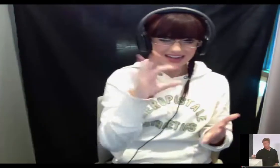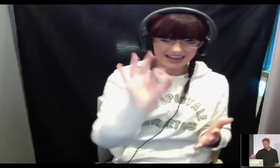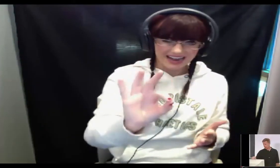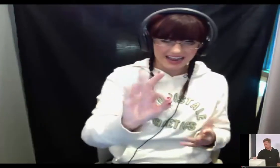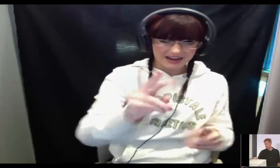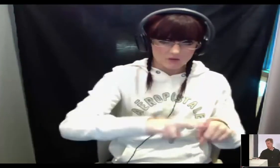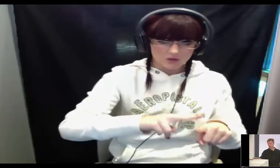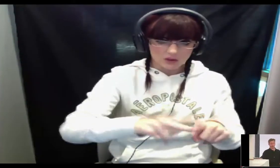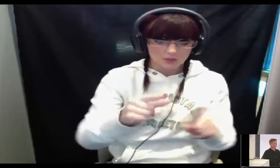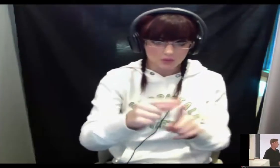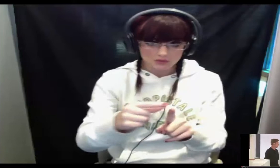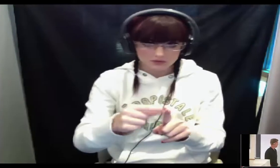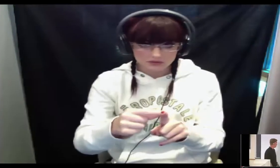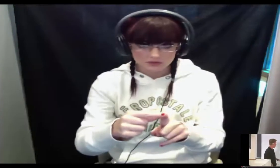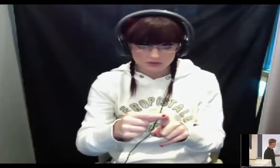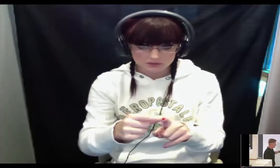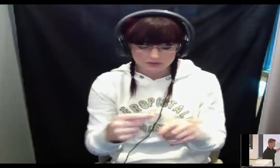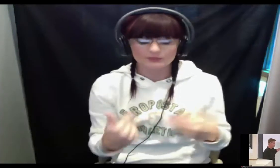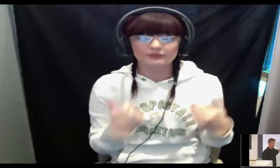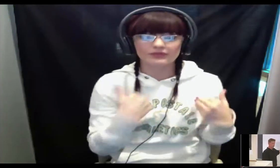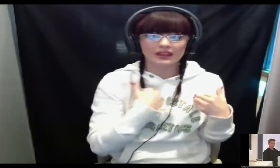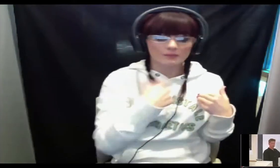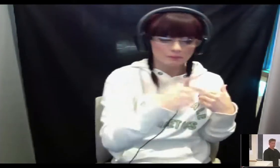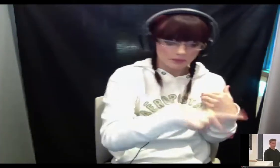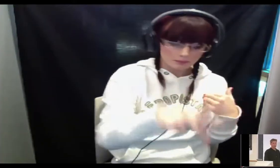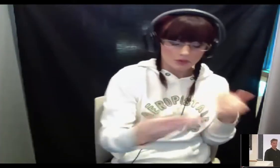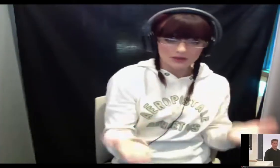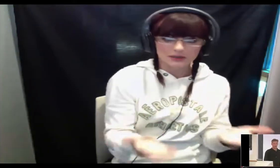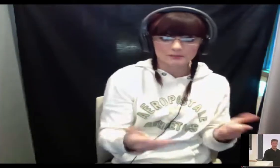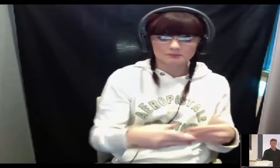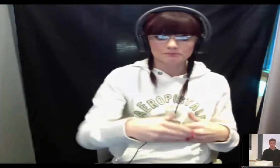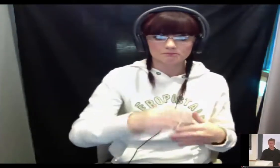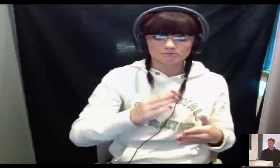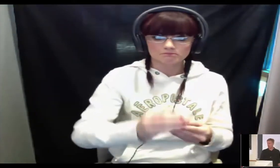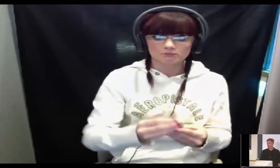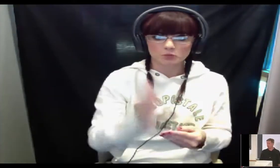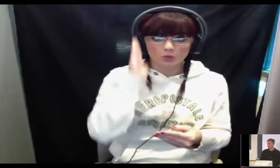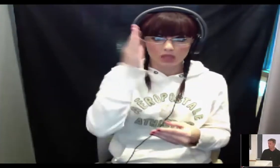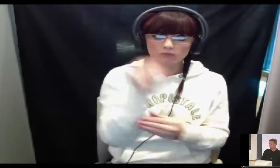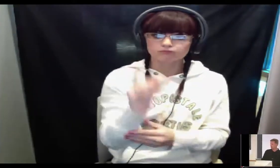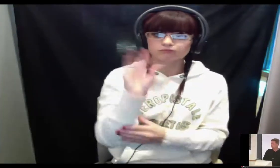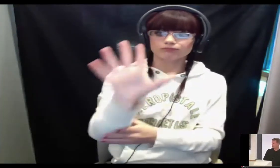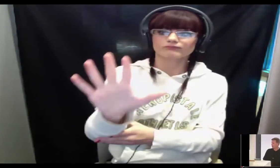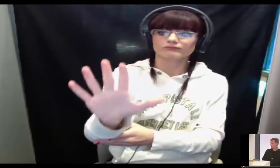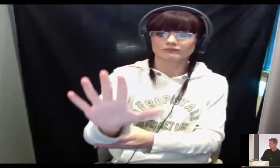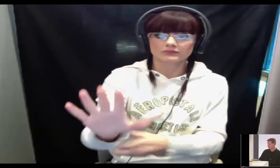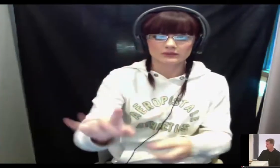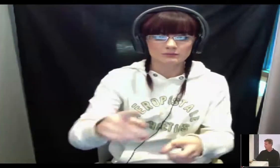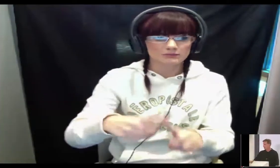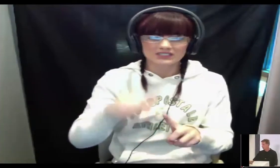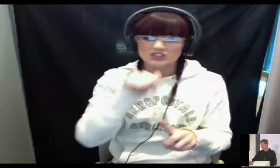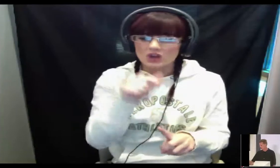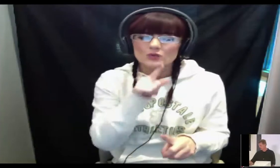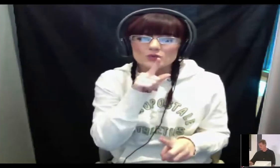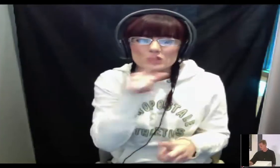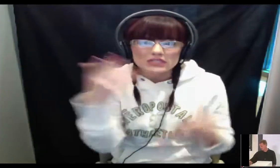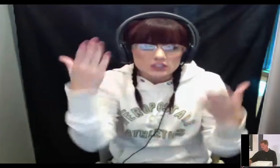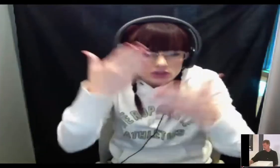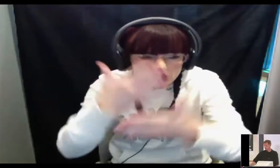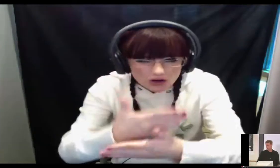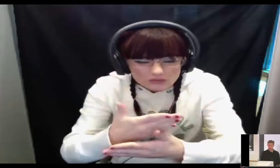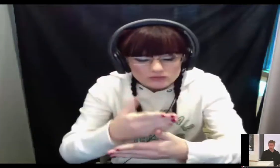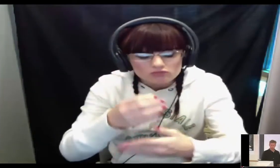what I've got is a presentation here, a PowerPoint. We're going to put it up here. It's not real dark because of the light, but you should be able to see